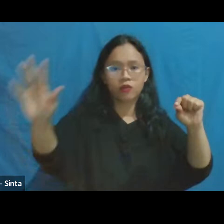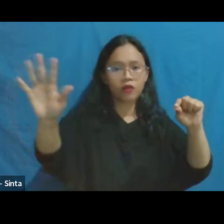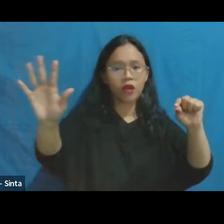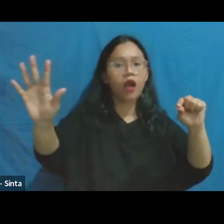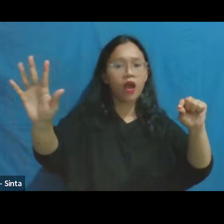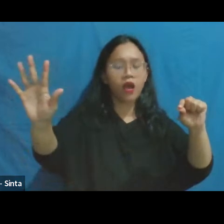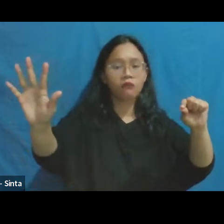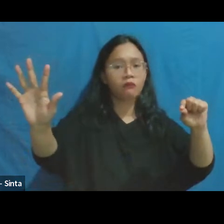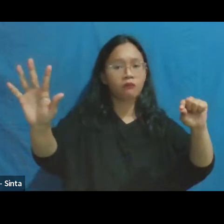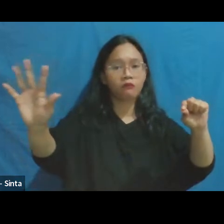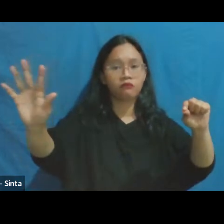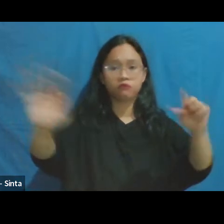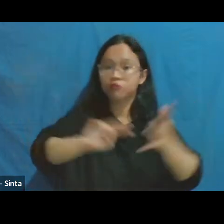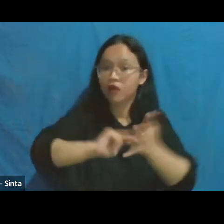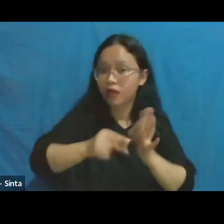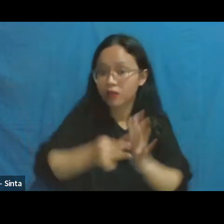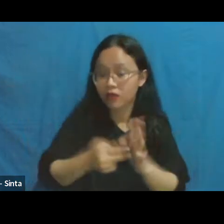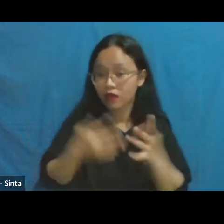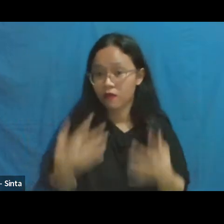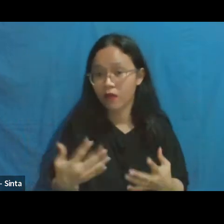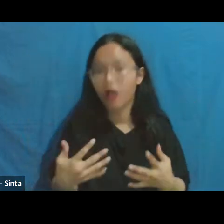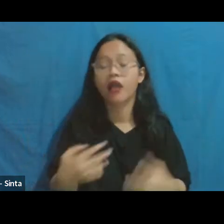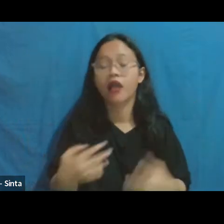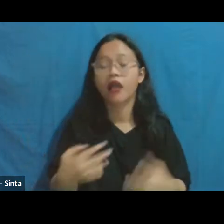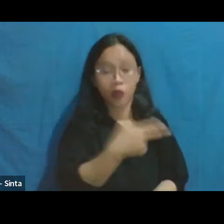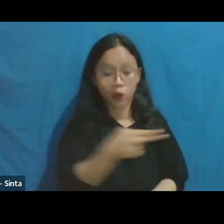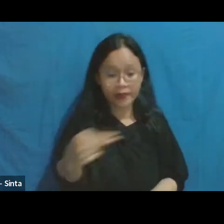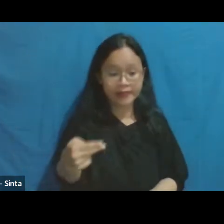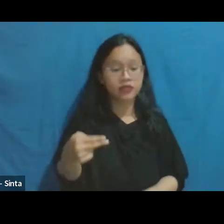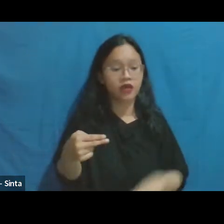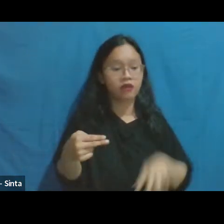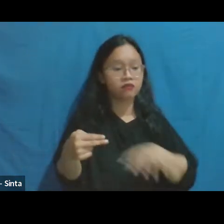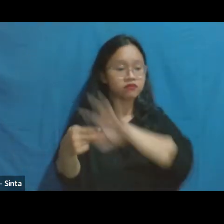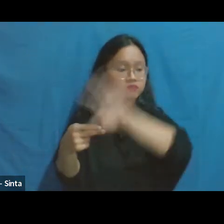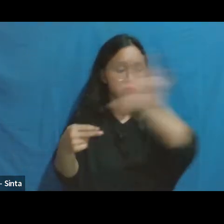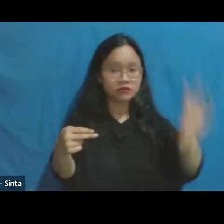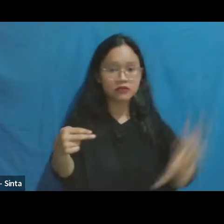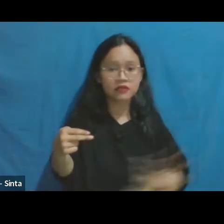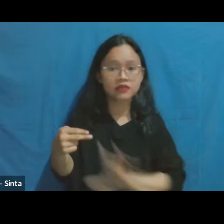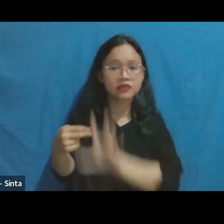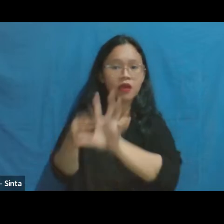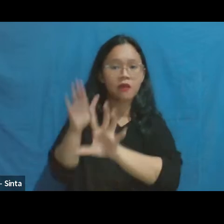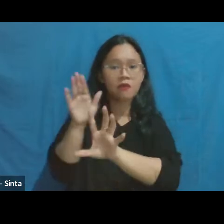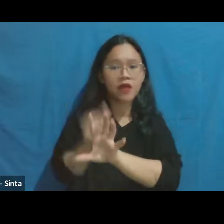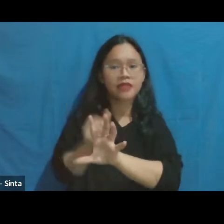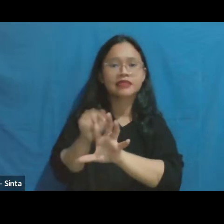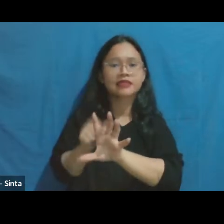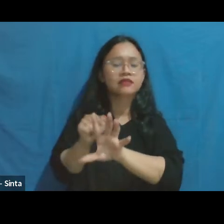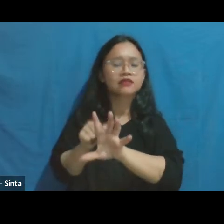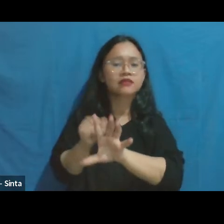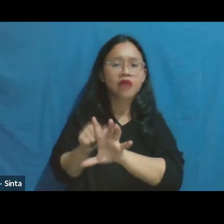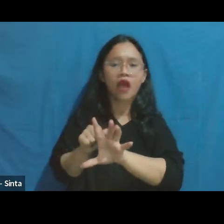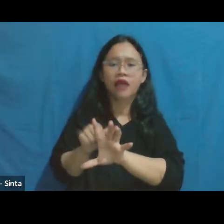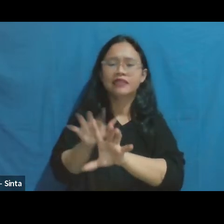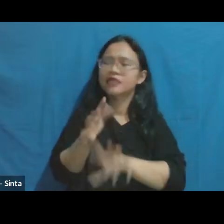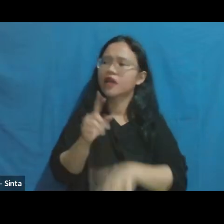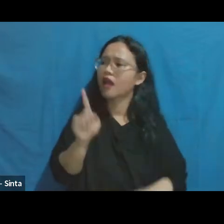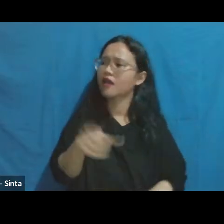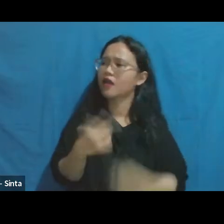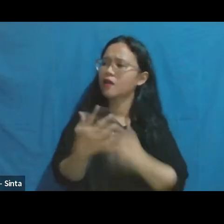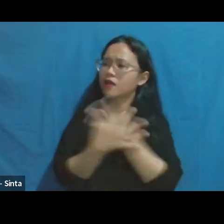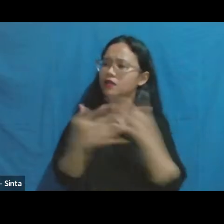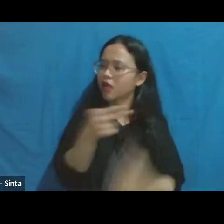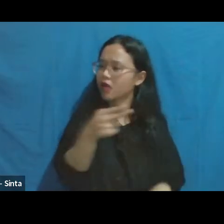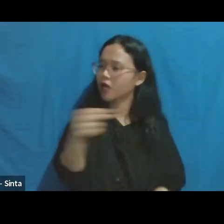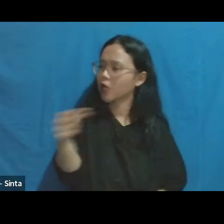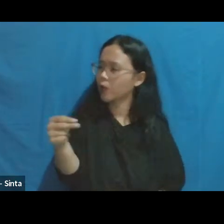read, I think, very seldom read the debate when this republic was established, when Muhammad Hatta said